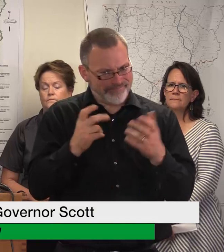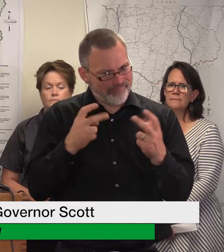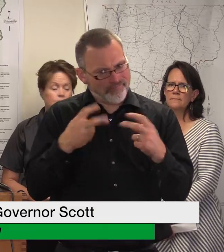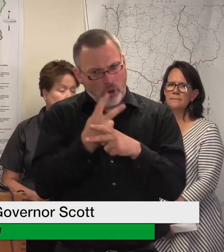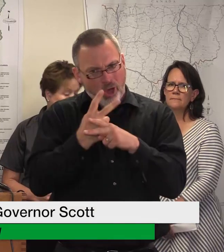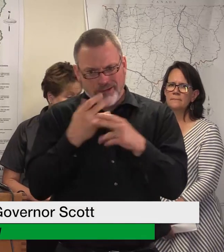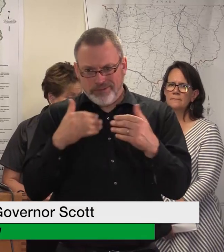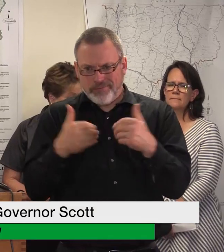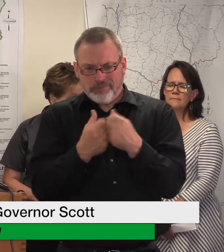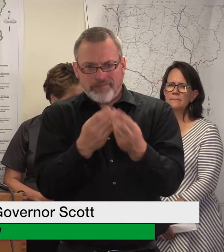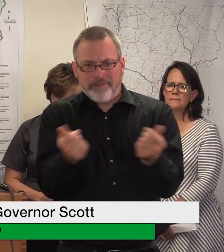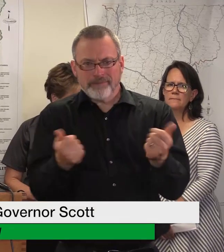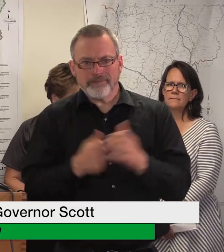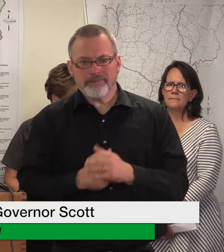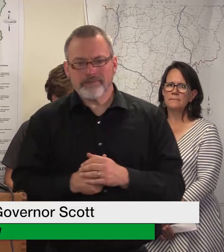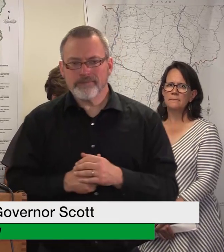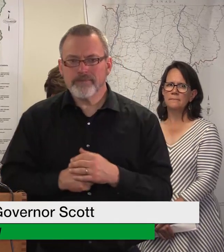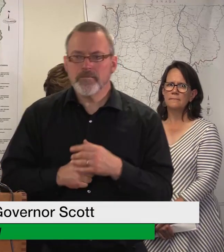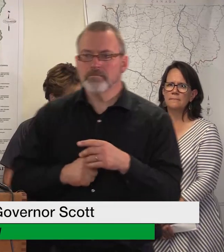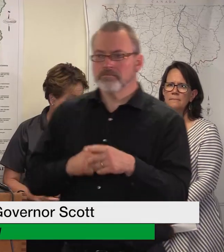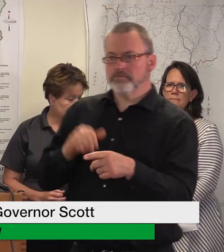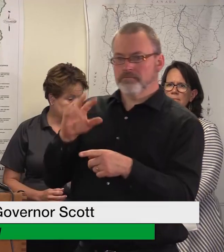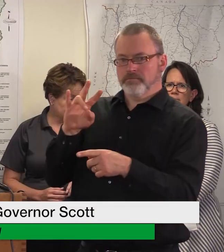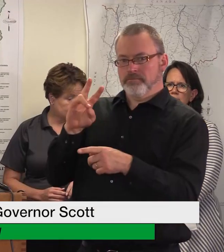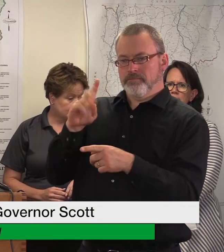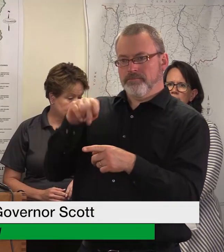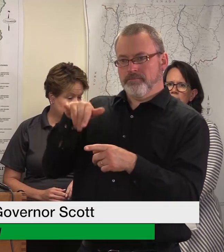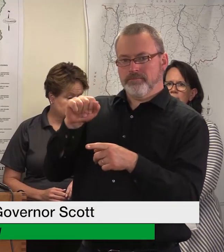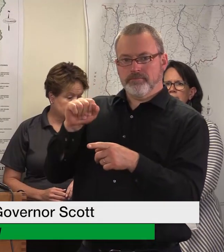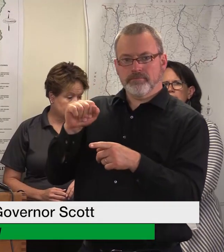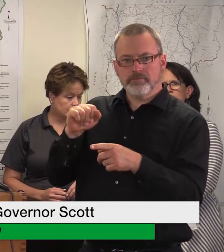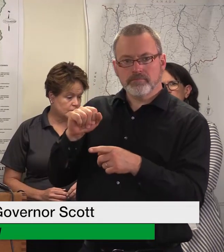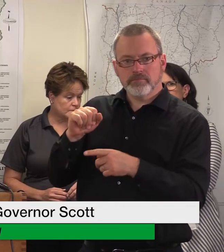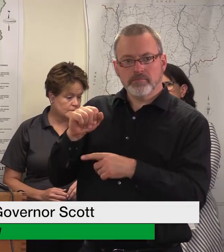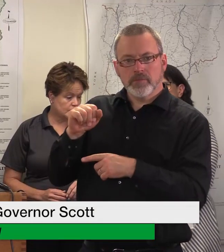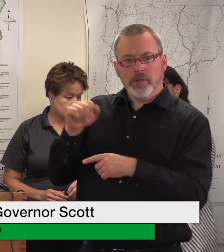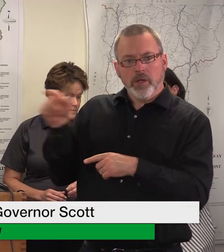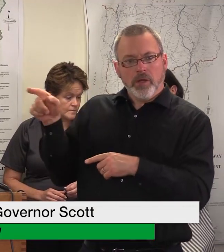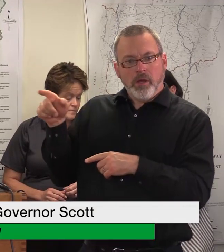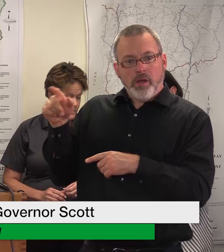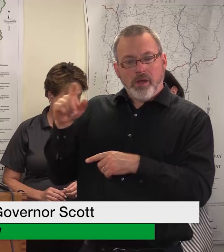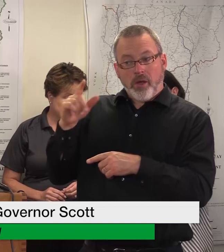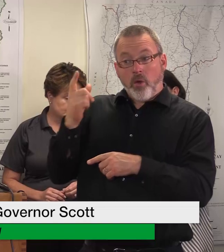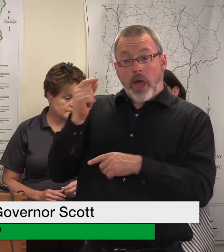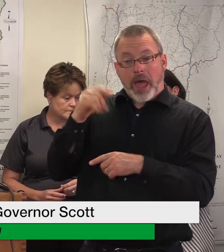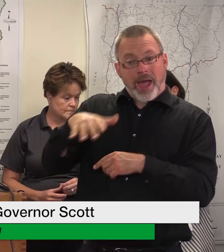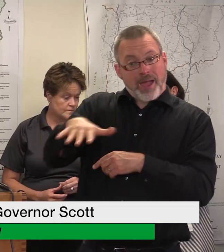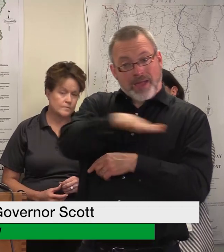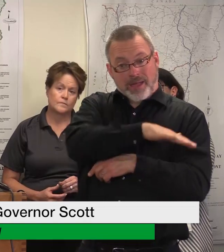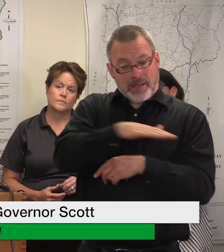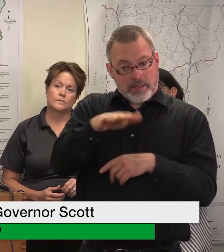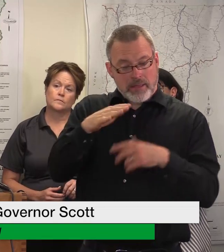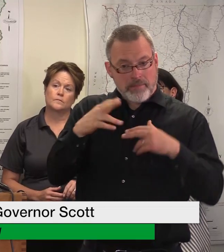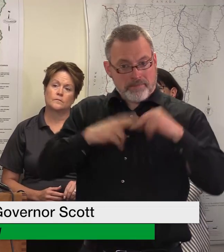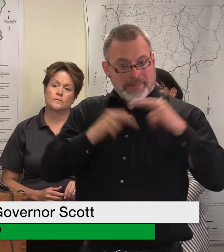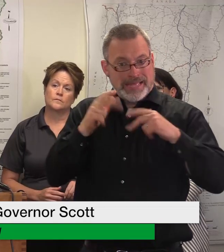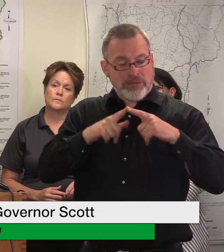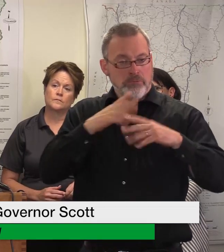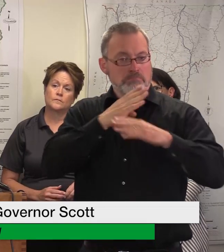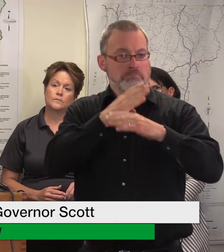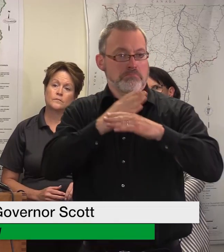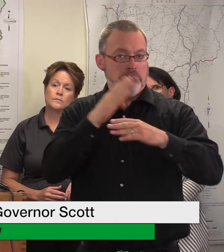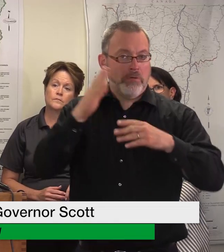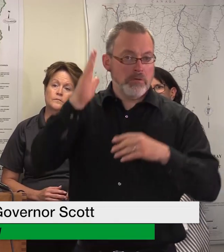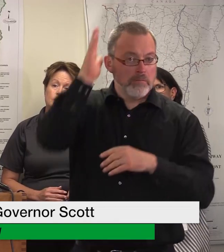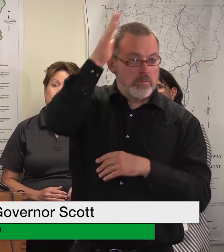Governor, other than when you think about flood resiliency for the state as a whole, right, I'm hearing about the need to